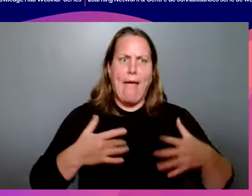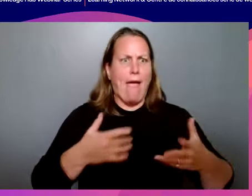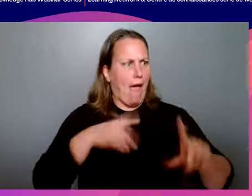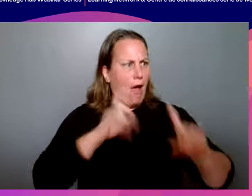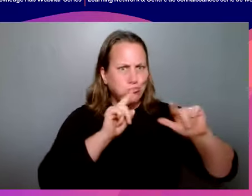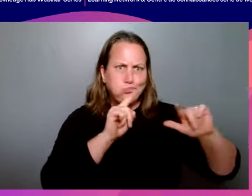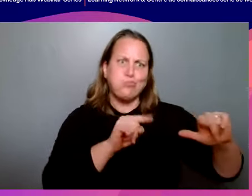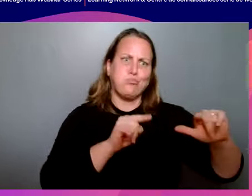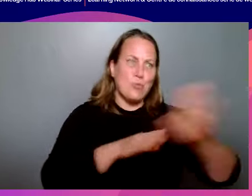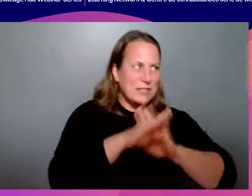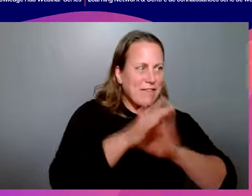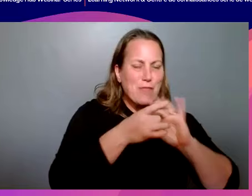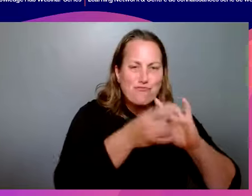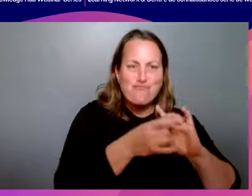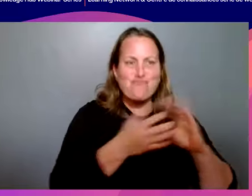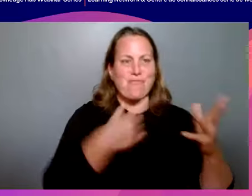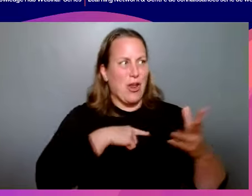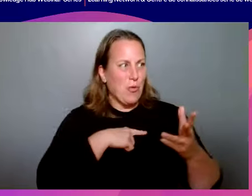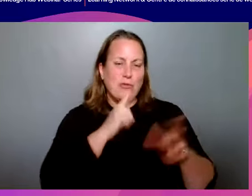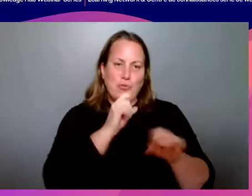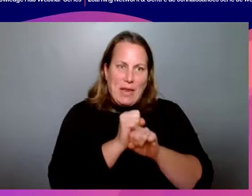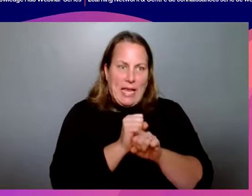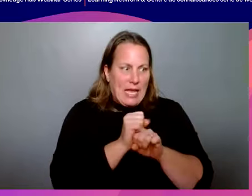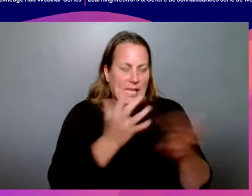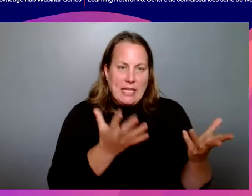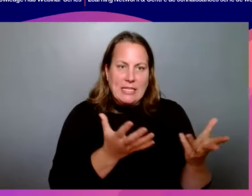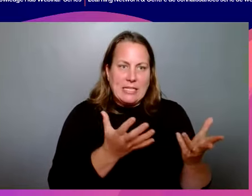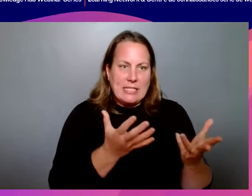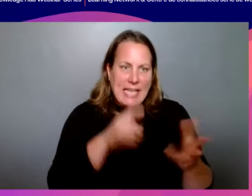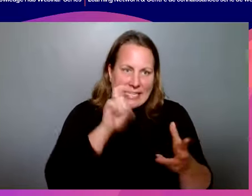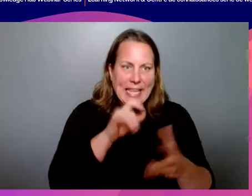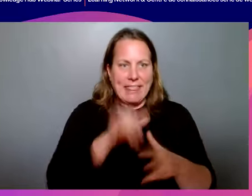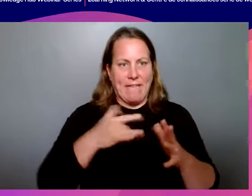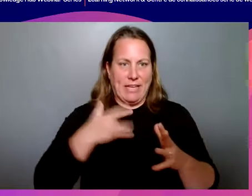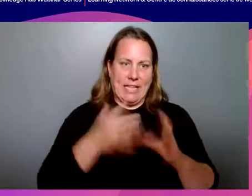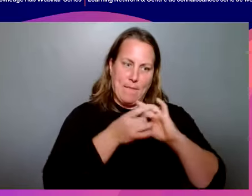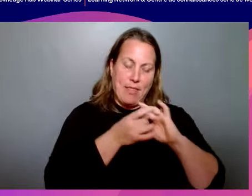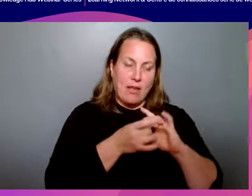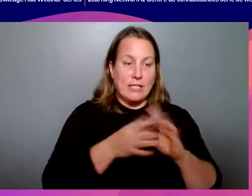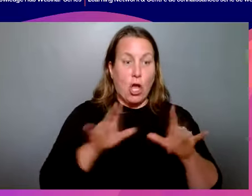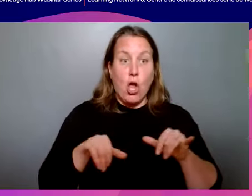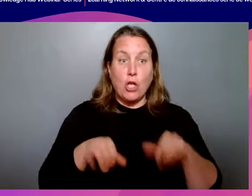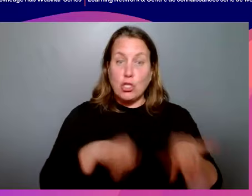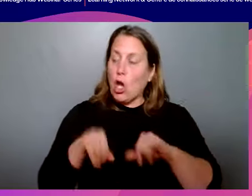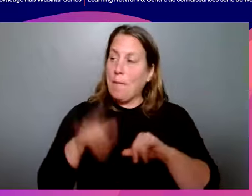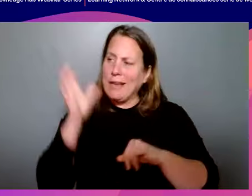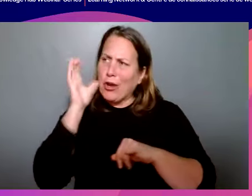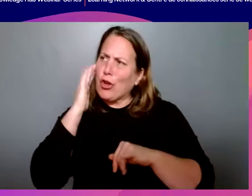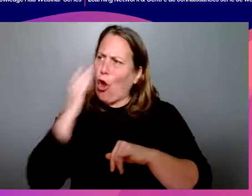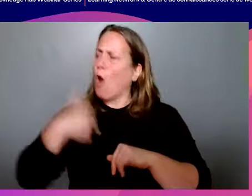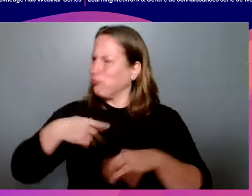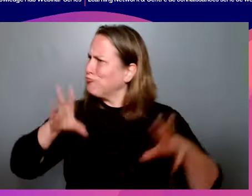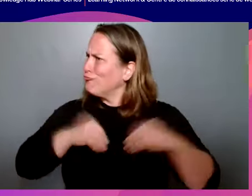build relationships and we seek a sense of belonging. It's common to hear people say that they have no issue with